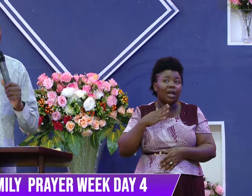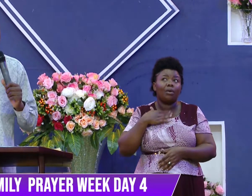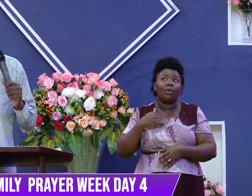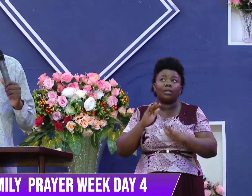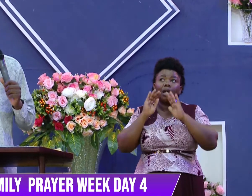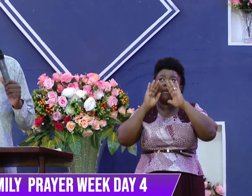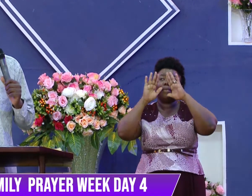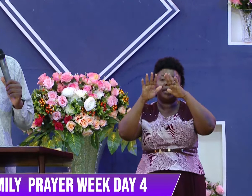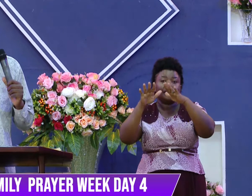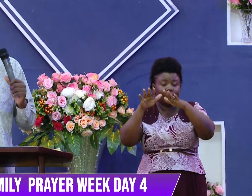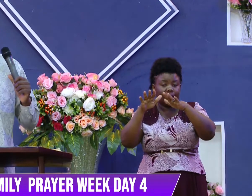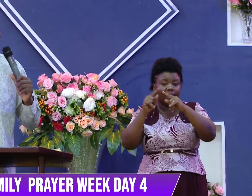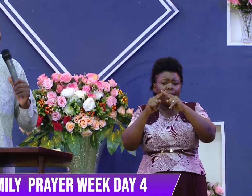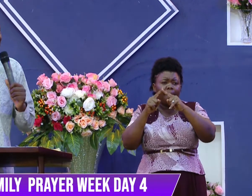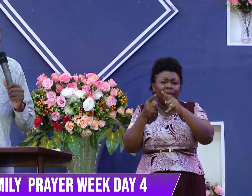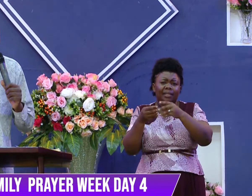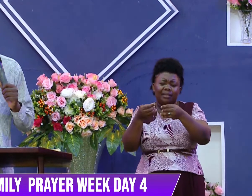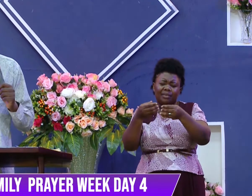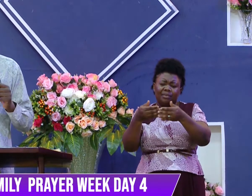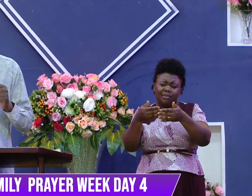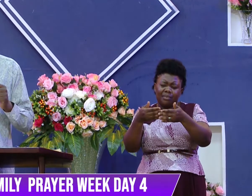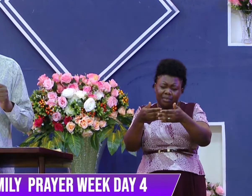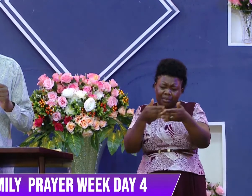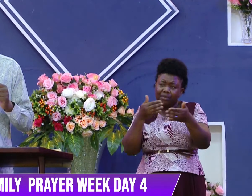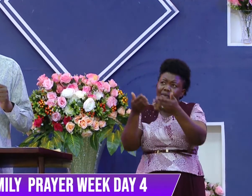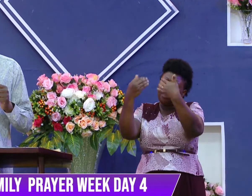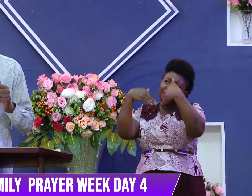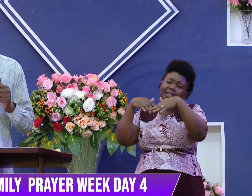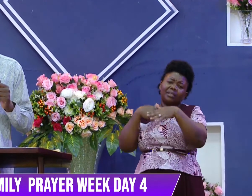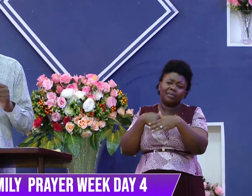Lord, I want a blessing. But before you give me this